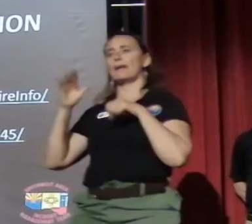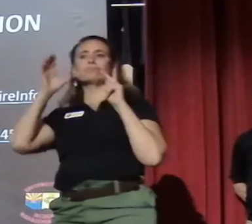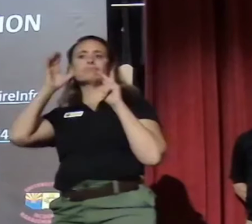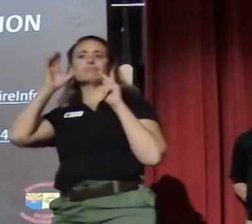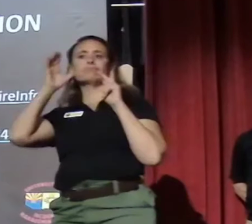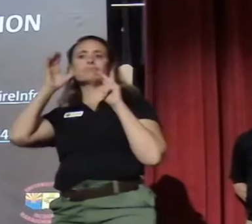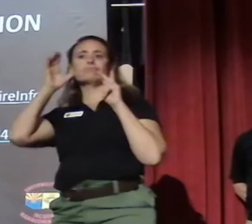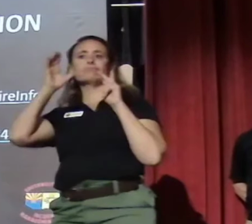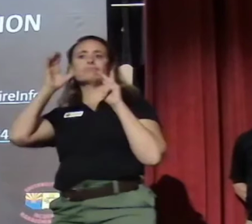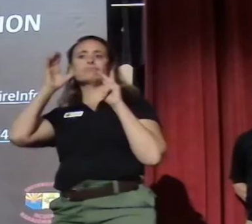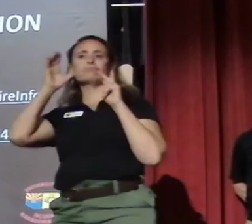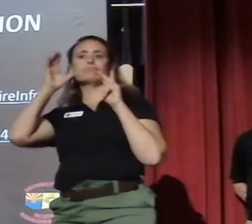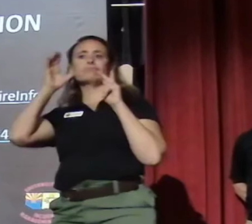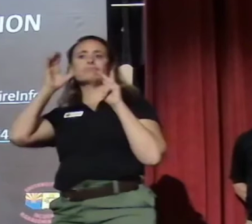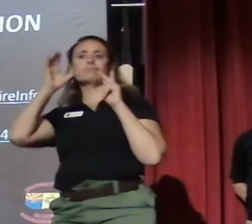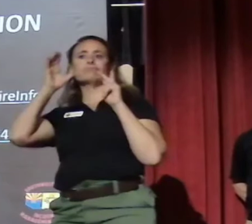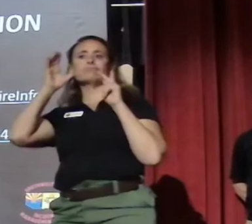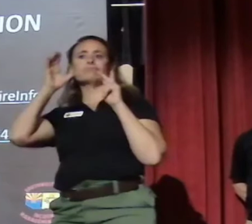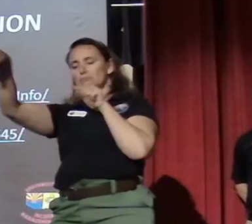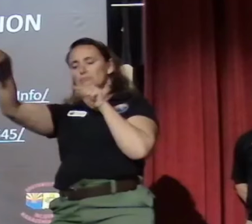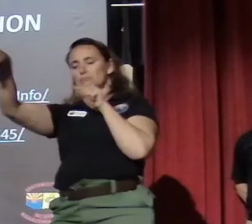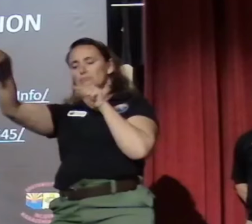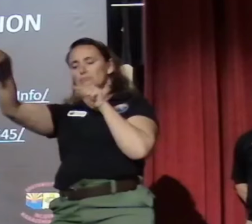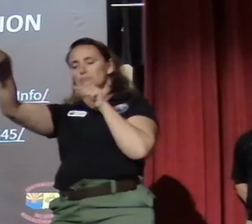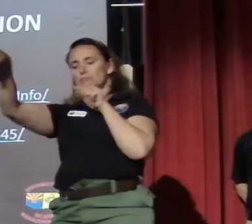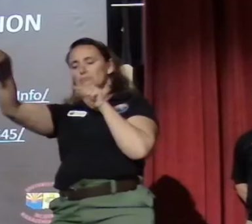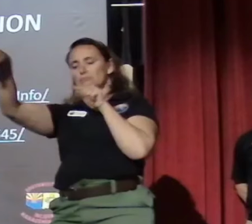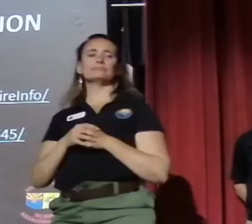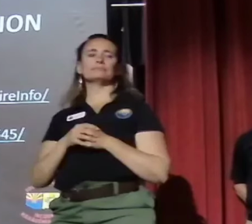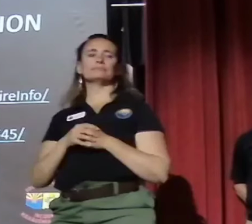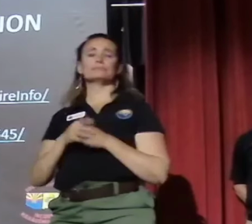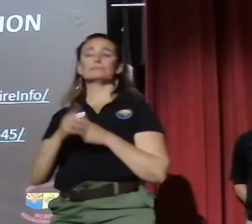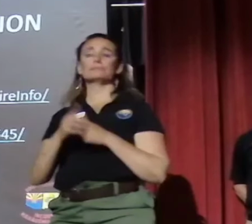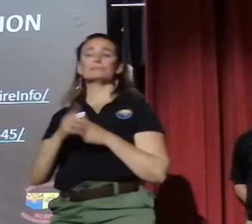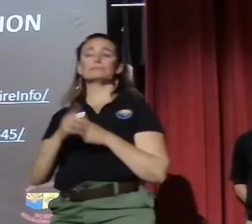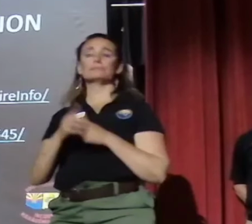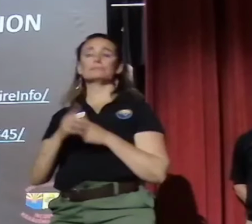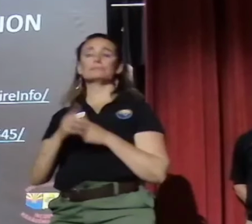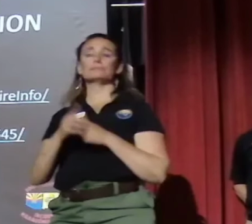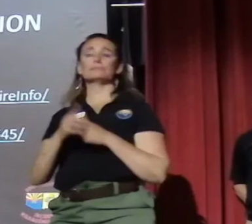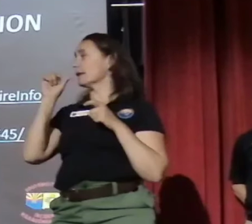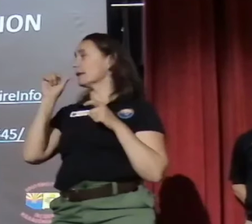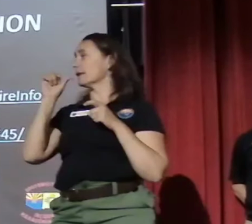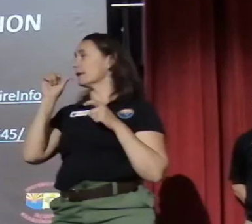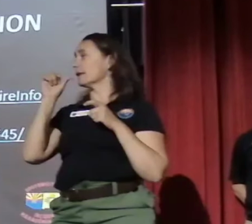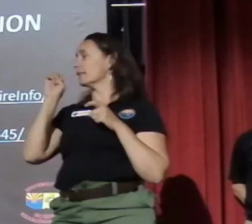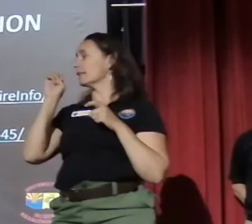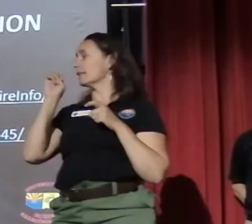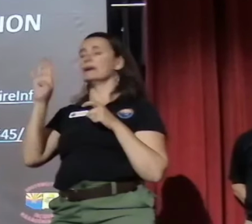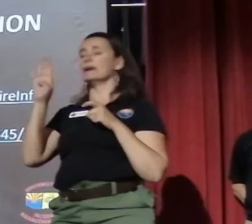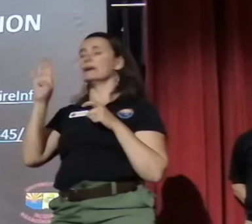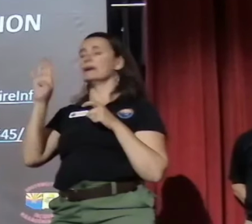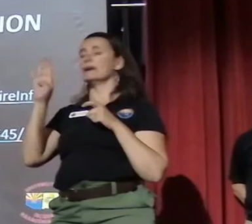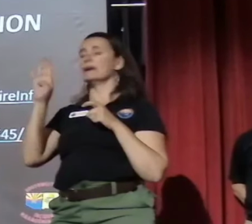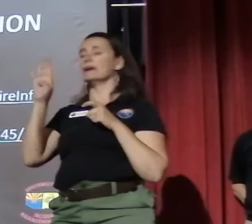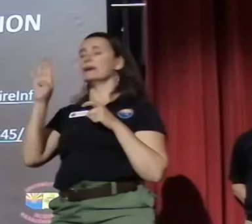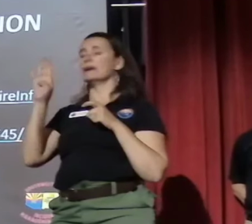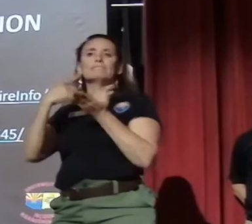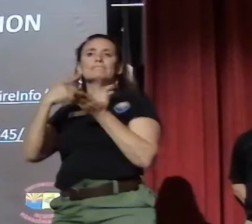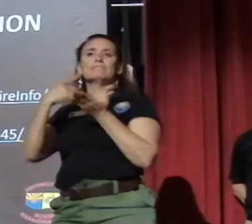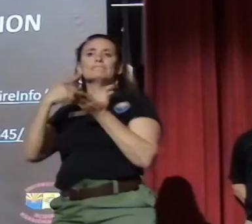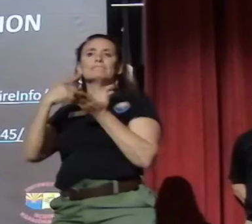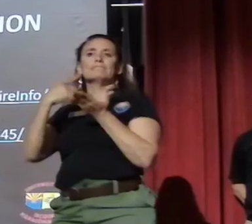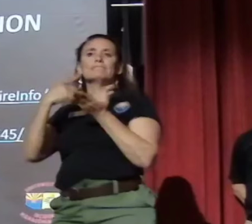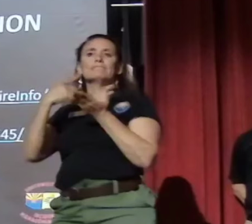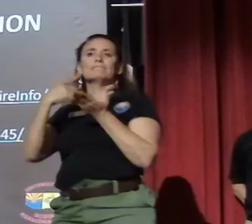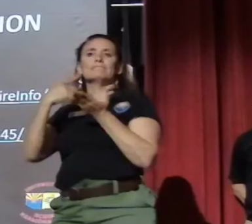Camp Verde side as well. And so there was a question for Caleb and for operations to talk a little bit more about, a little bit more in